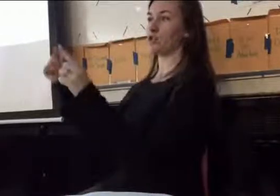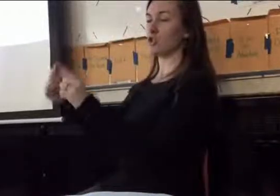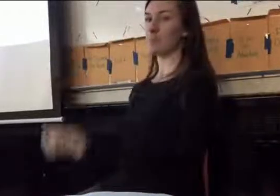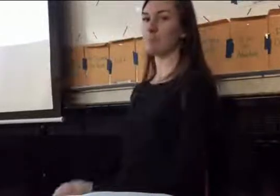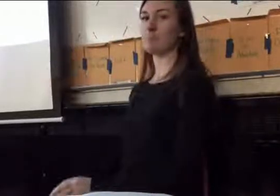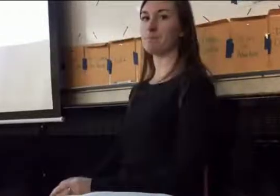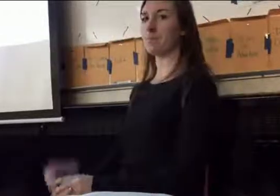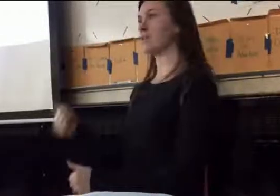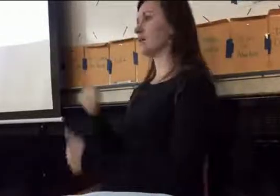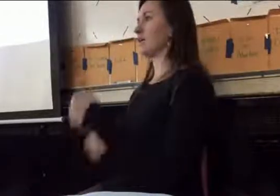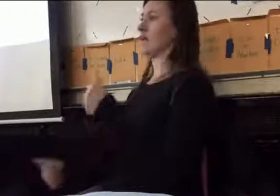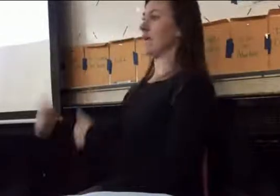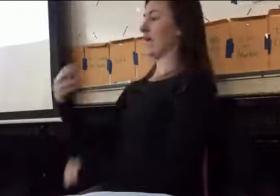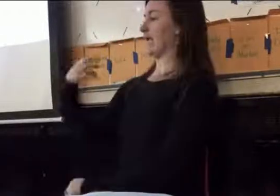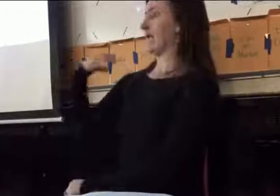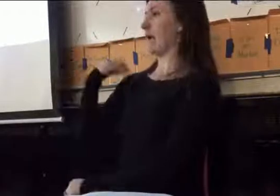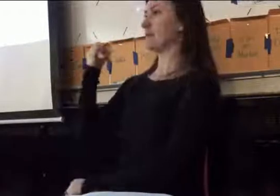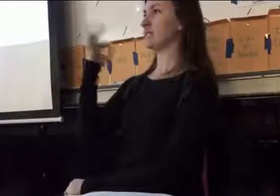Starred term.